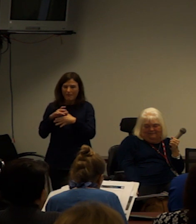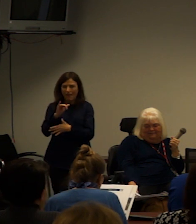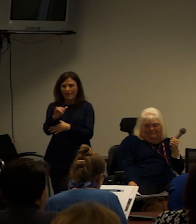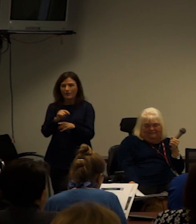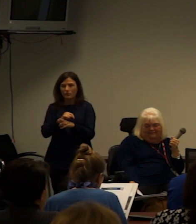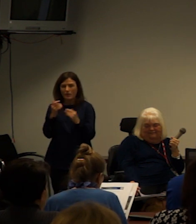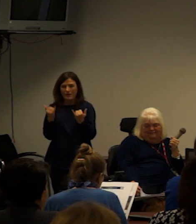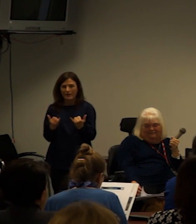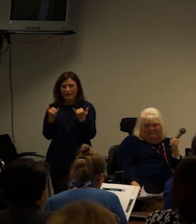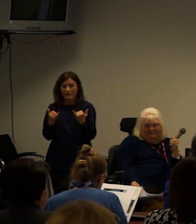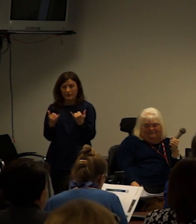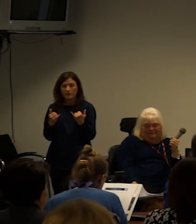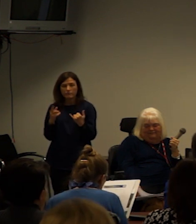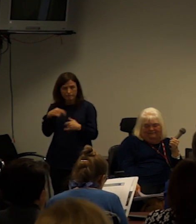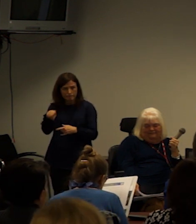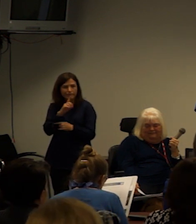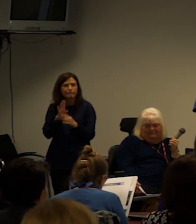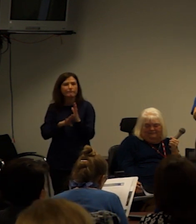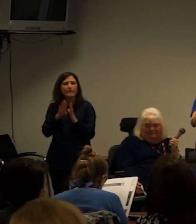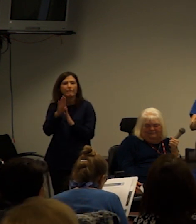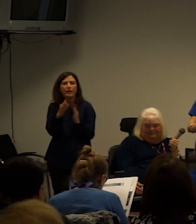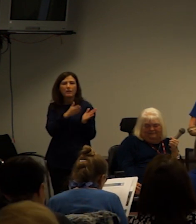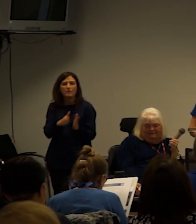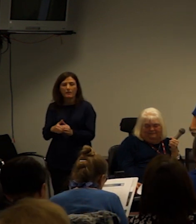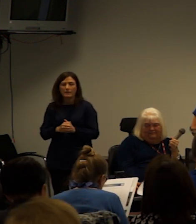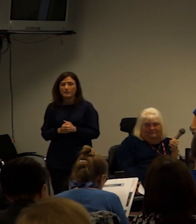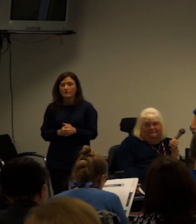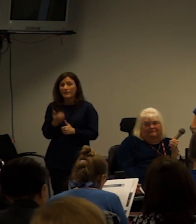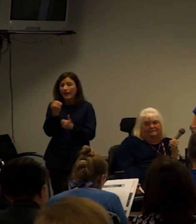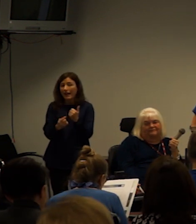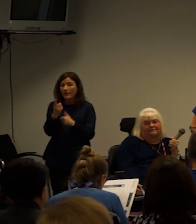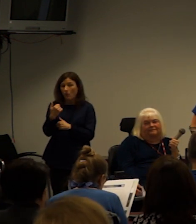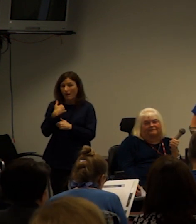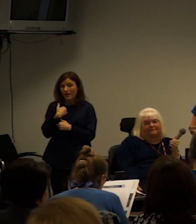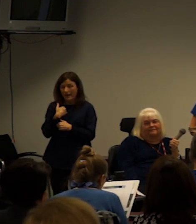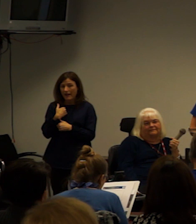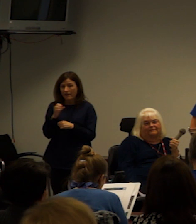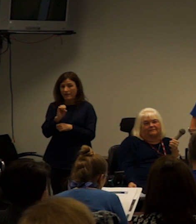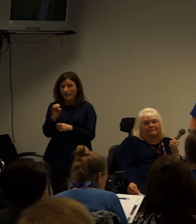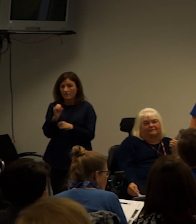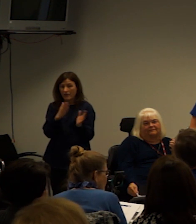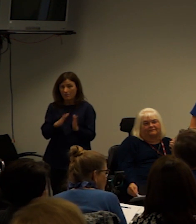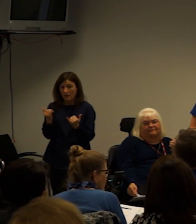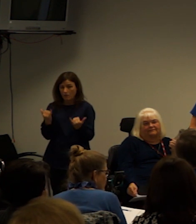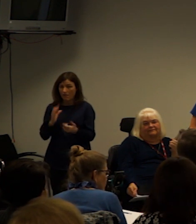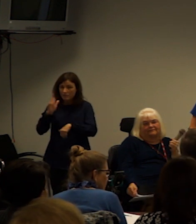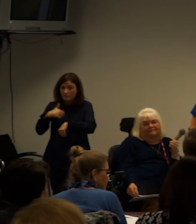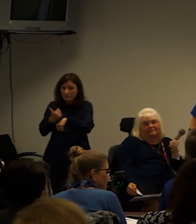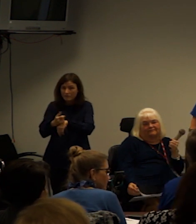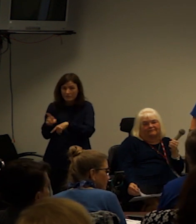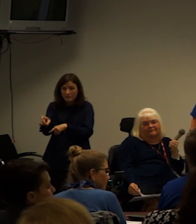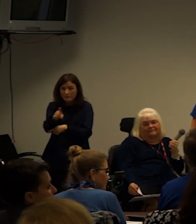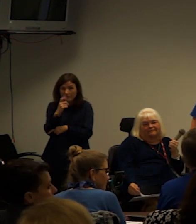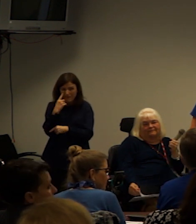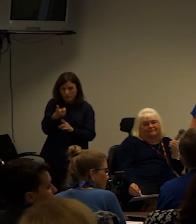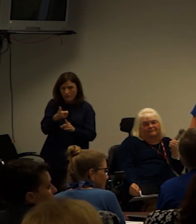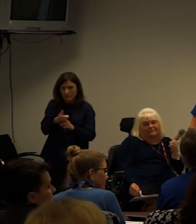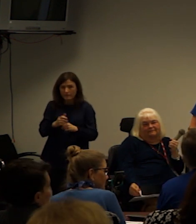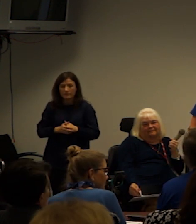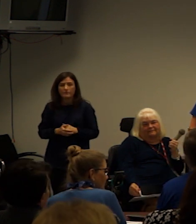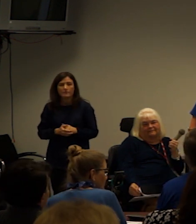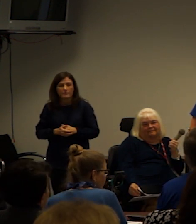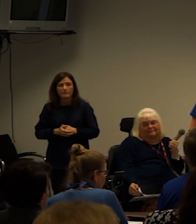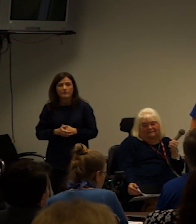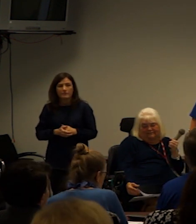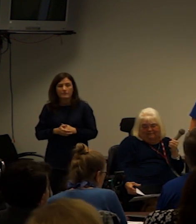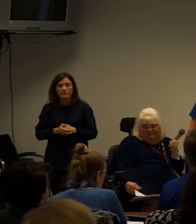training. Have a plan, y'all. Does anybody in this room currently have an emergency plan in place for themselves?